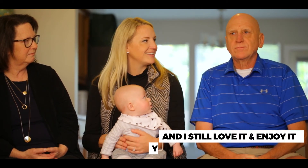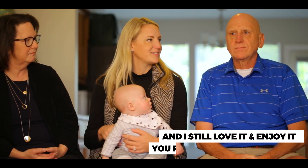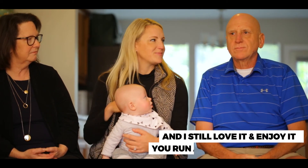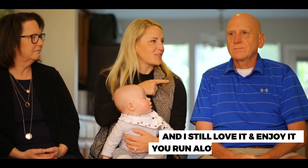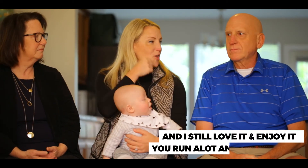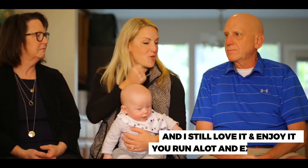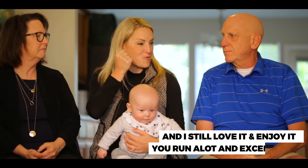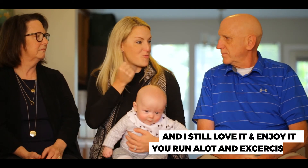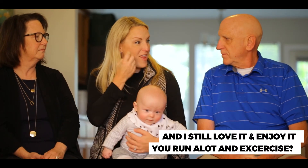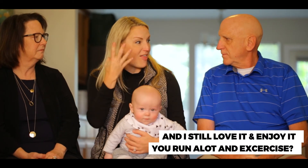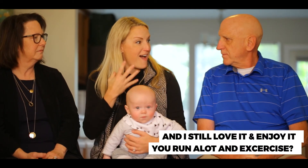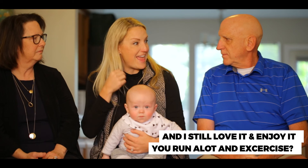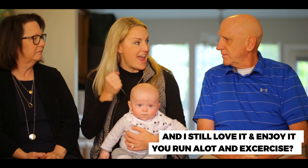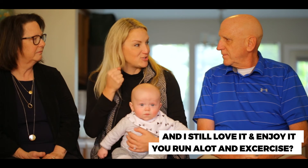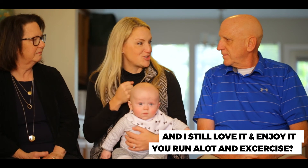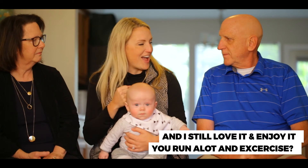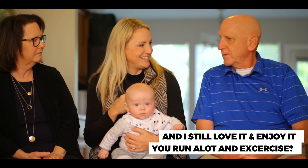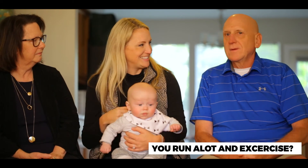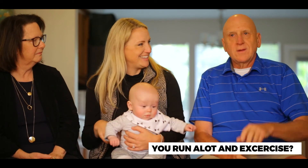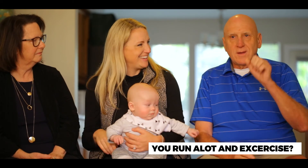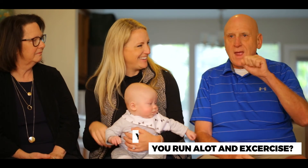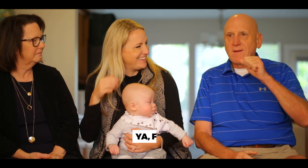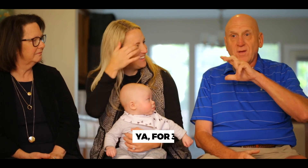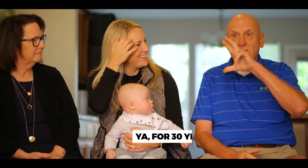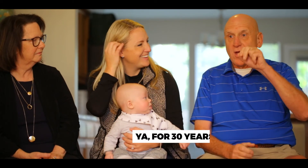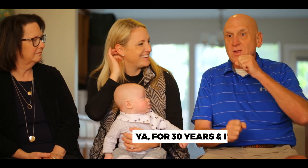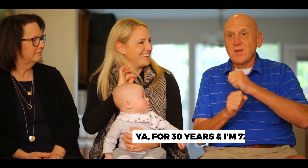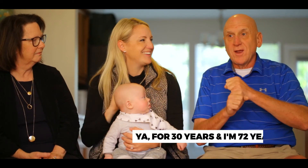You've run a lot of exercise. Yeah, for 30 years.